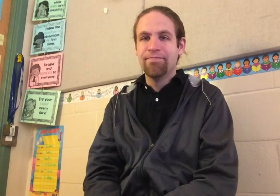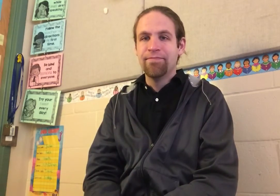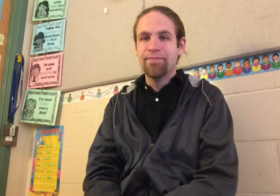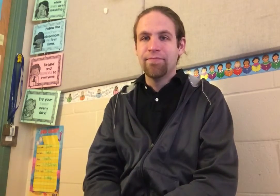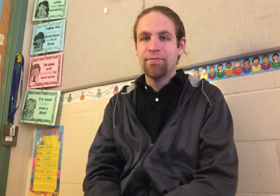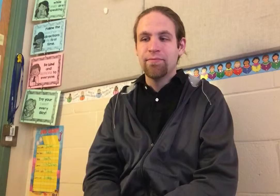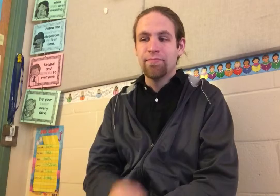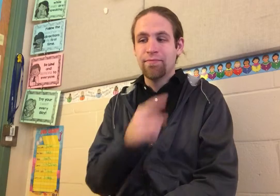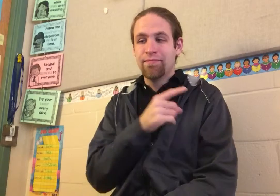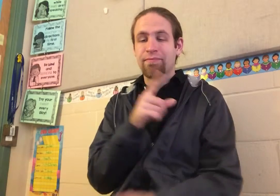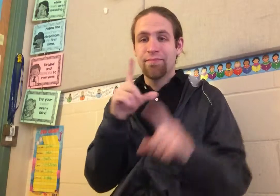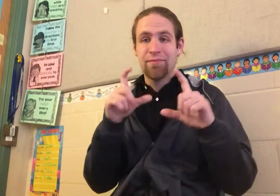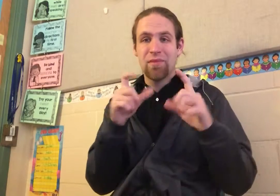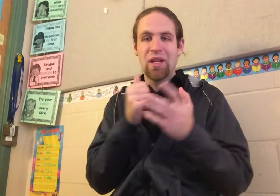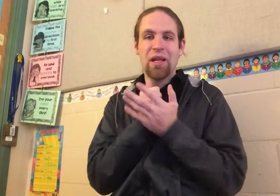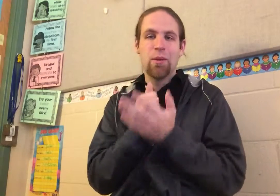This picture can help you understand why.